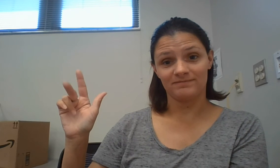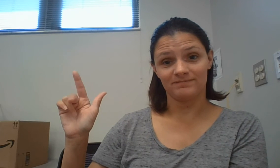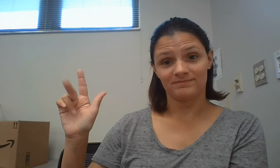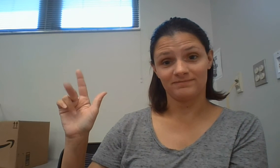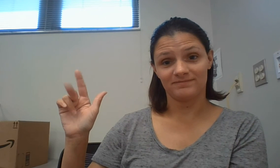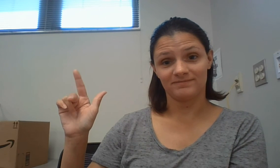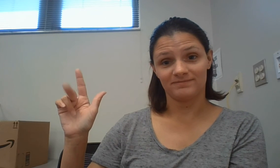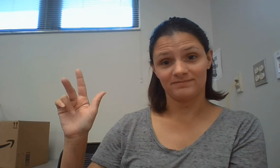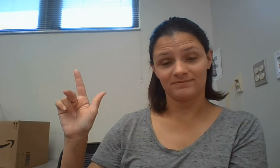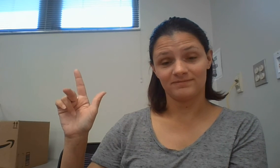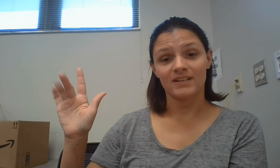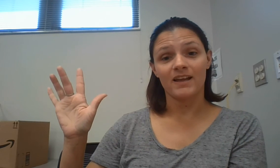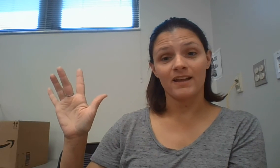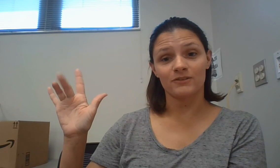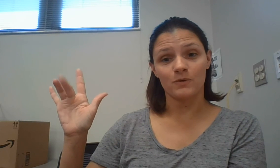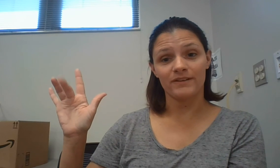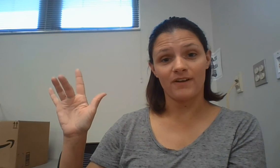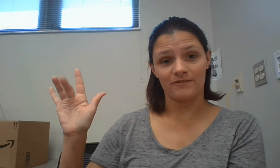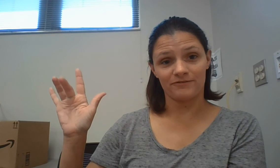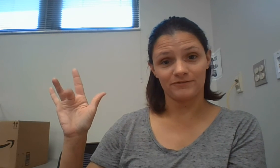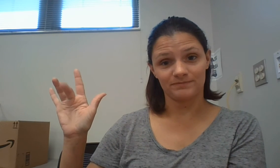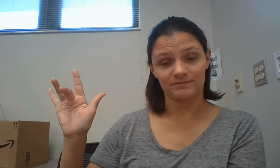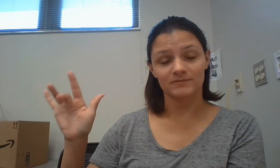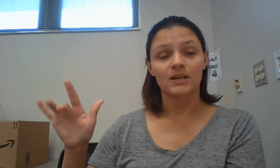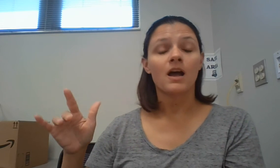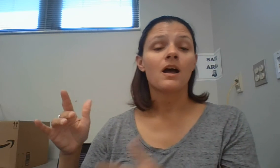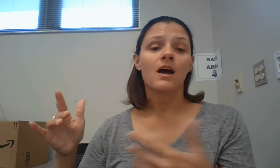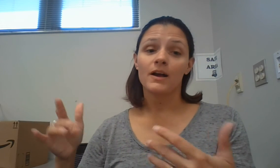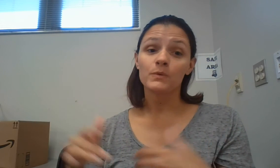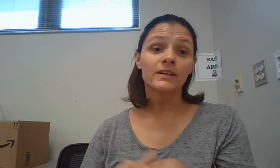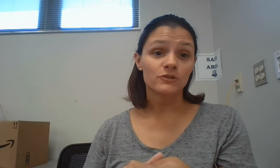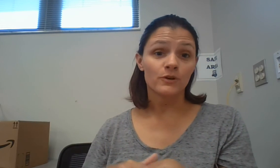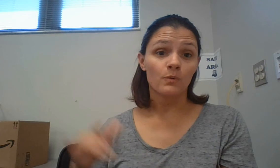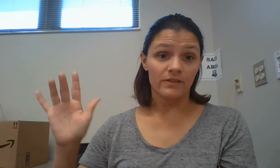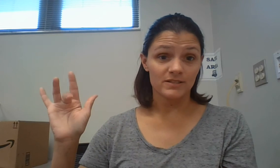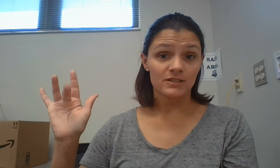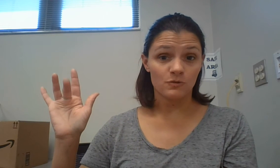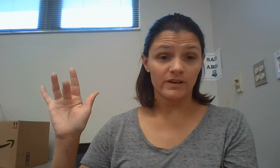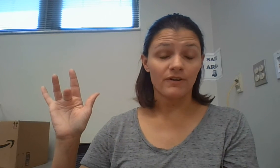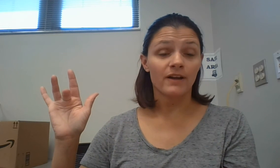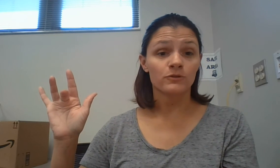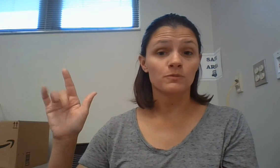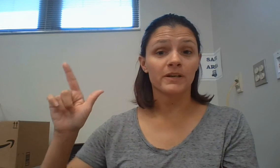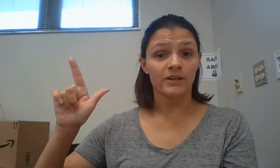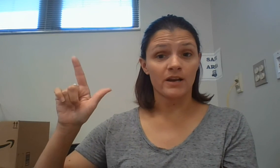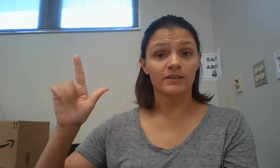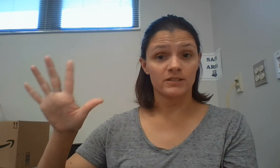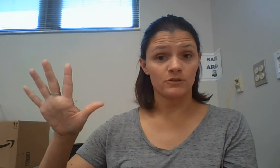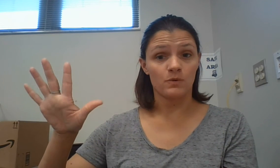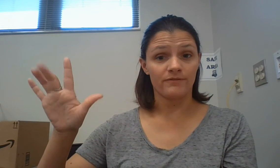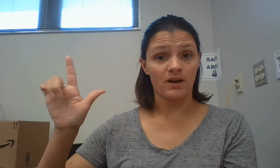and 25. I will let you know while this is 25, you do periodically see 25.